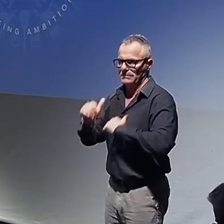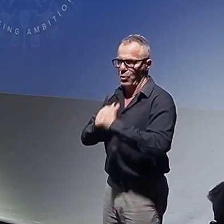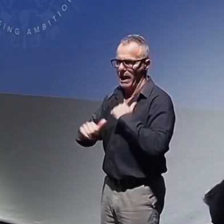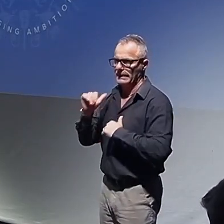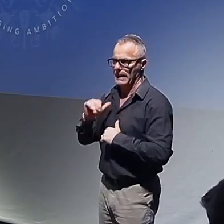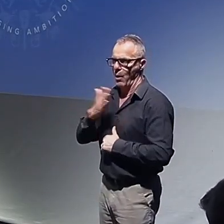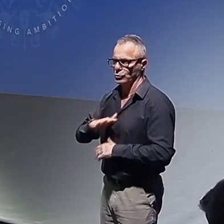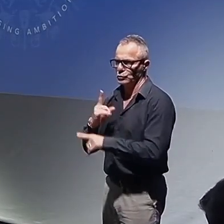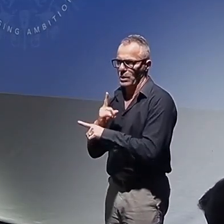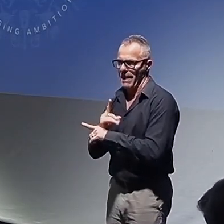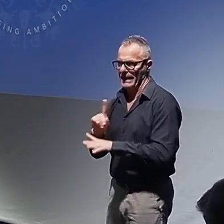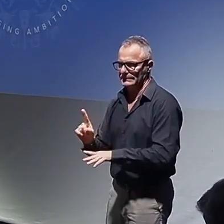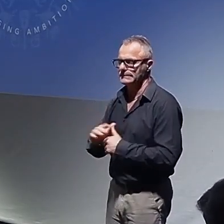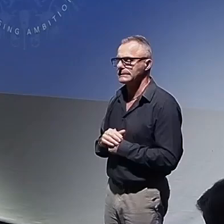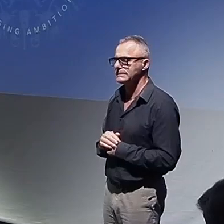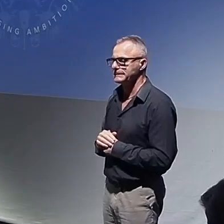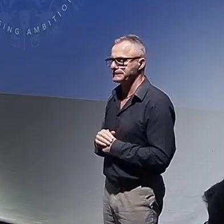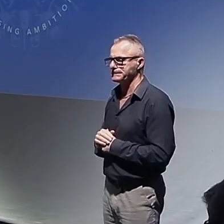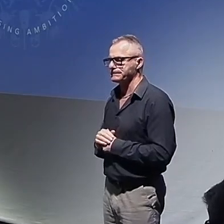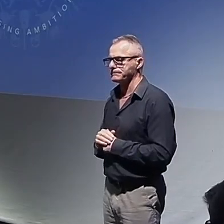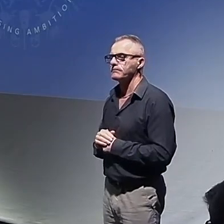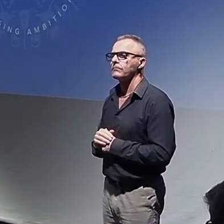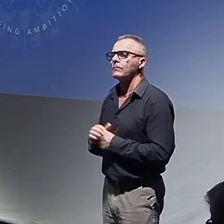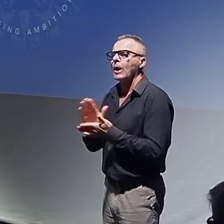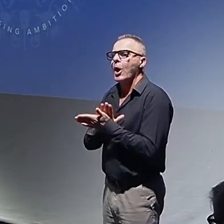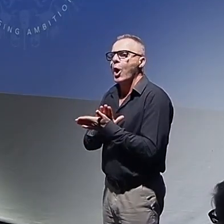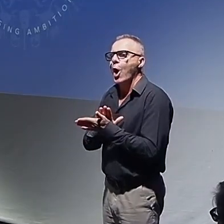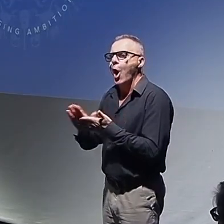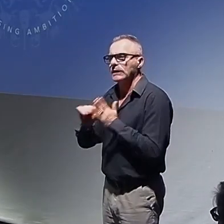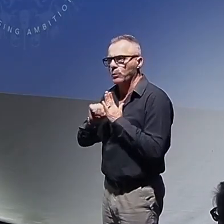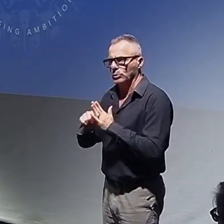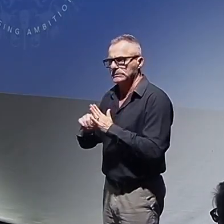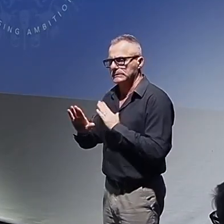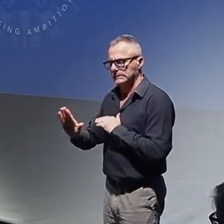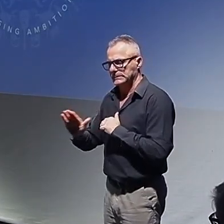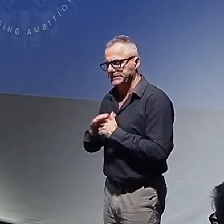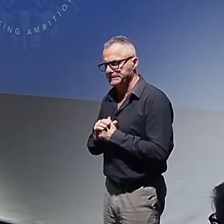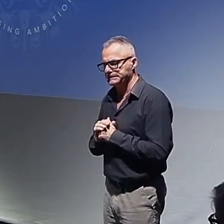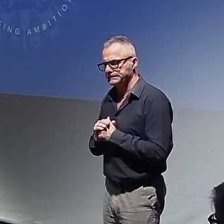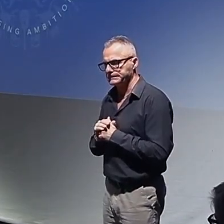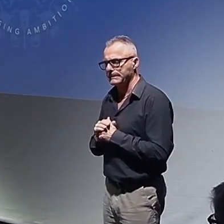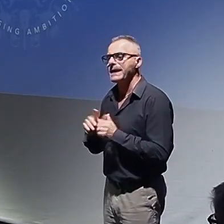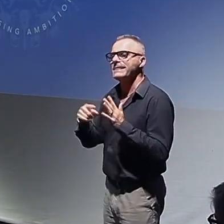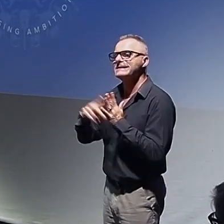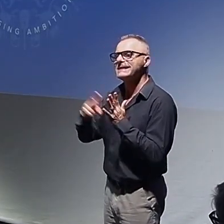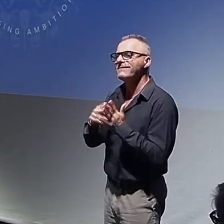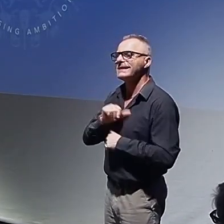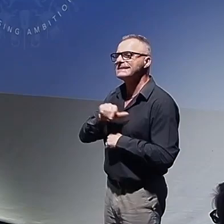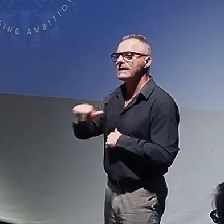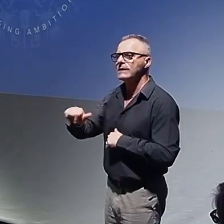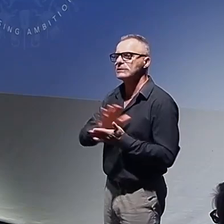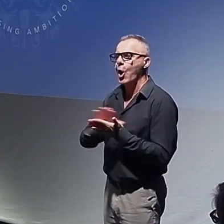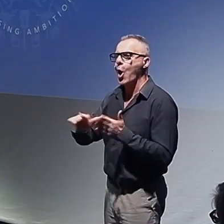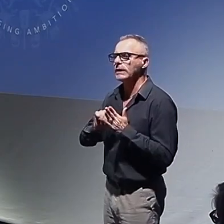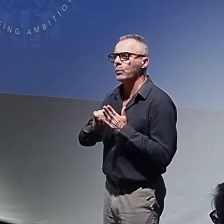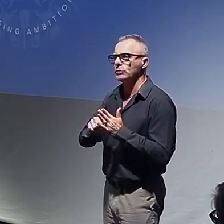introduction on that. Is Hollywood historically? You look, actually, the TV series Hollywood from Netflix a